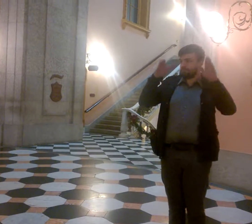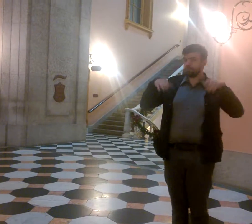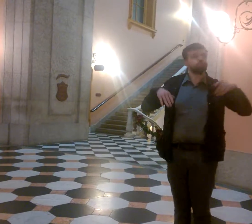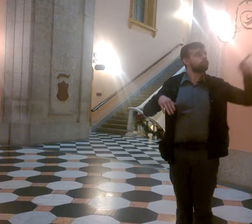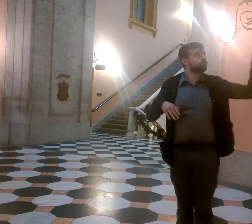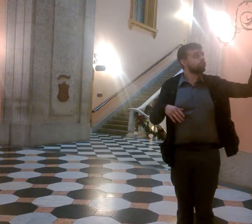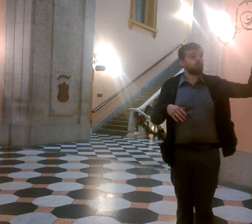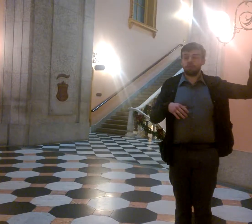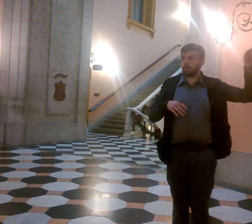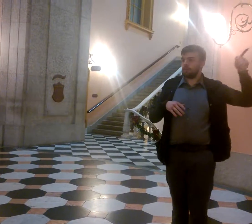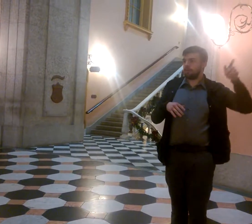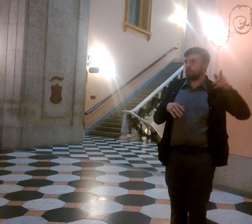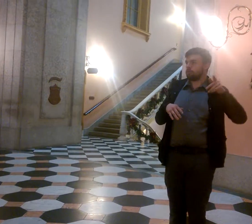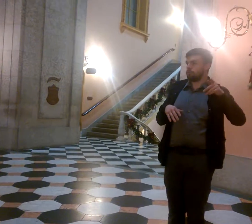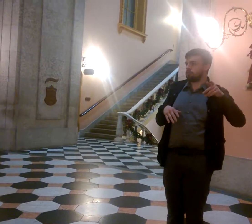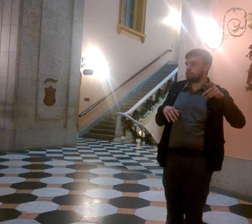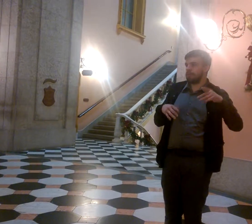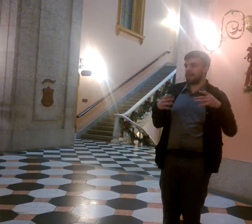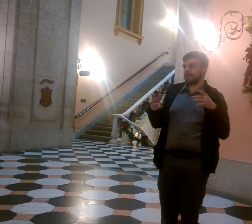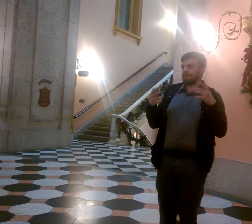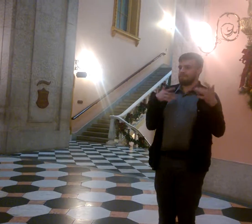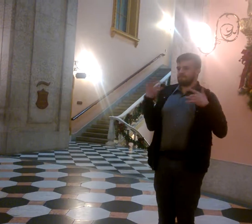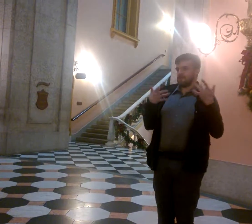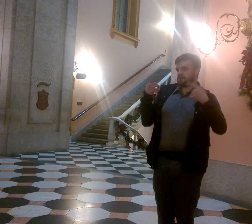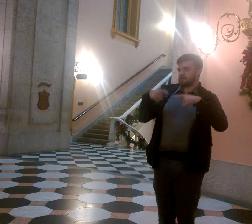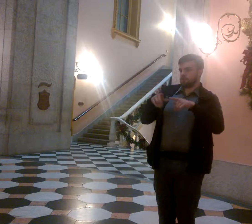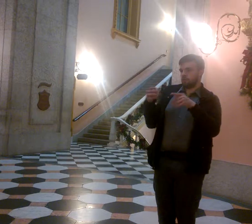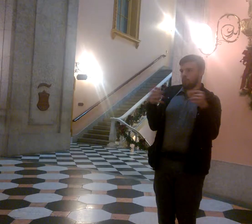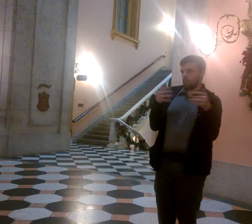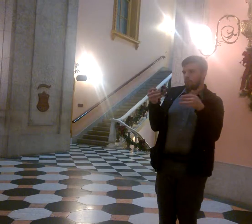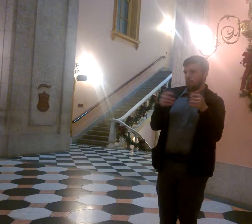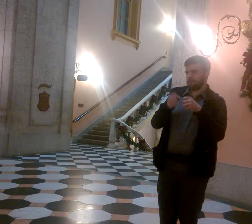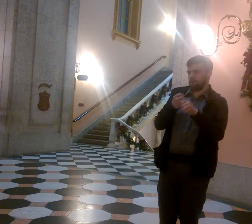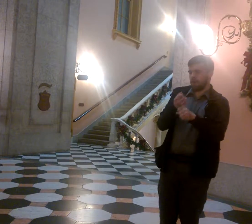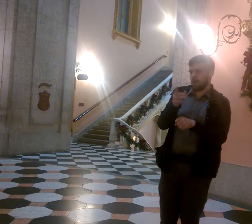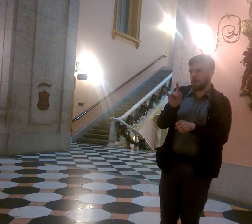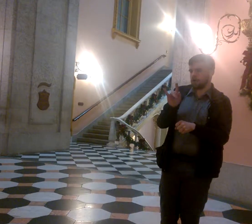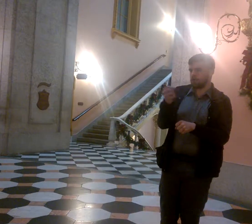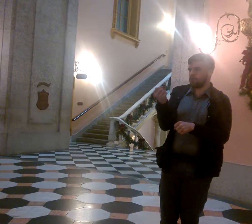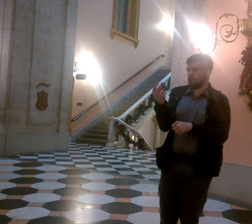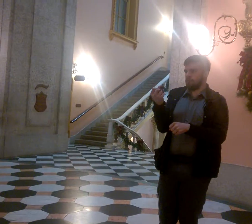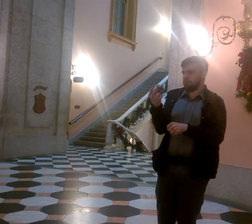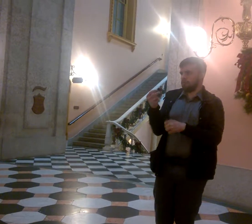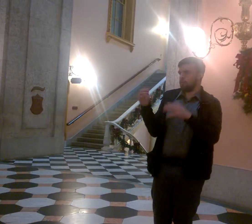is an event that happened during the War of 1812.